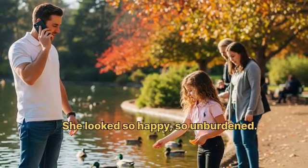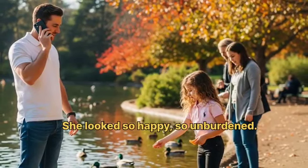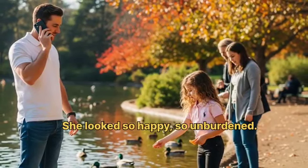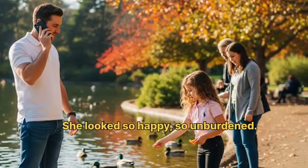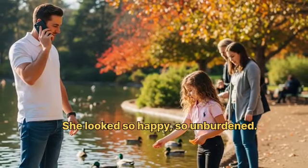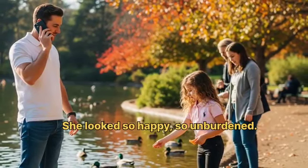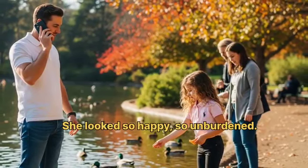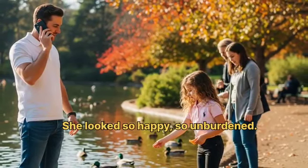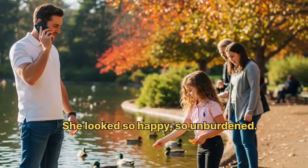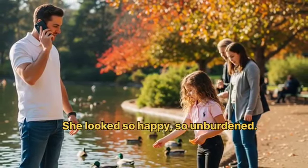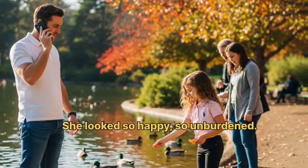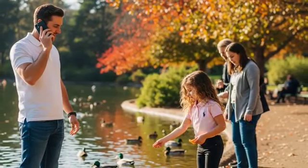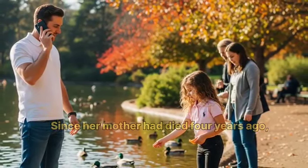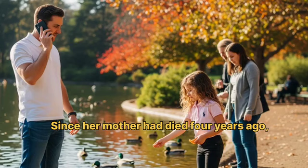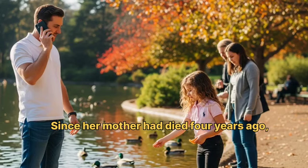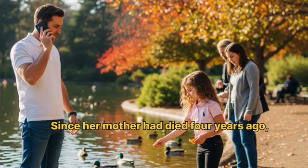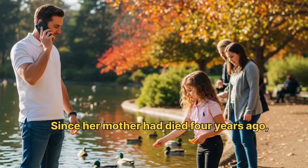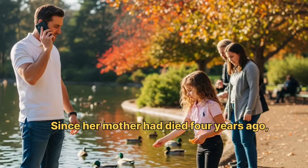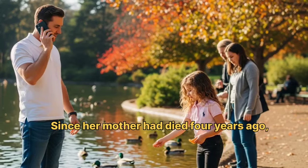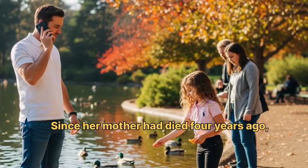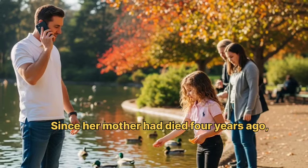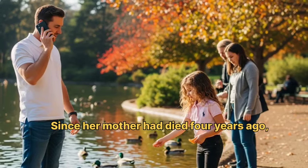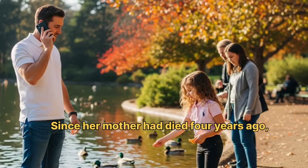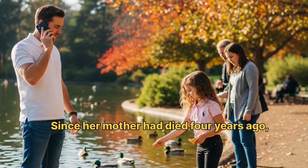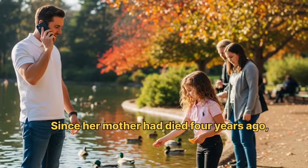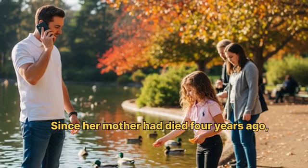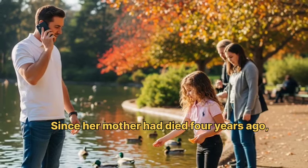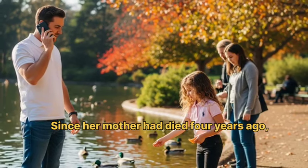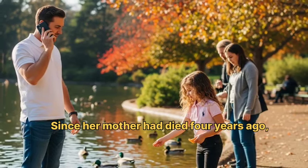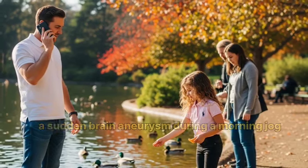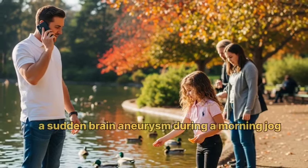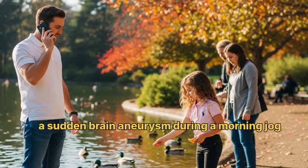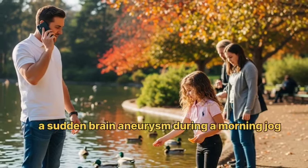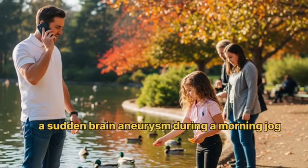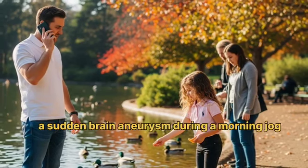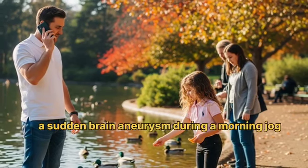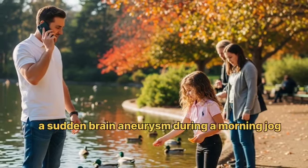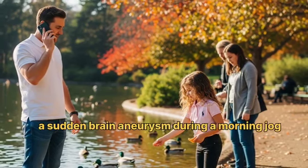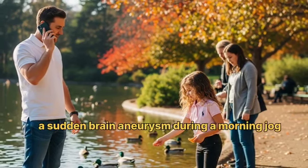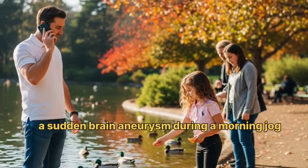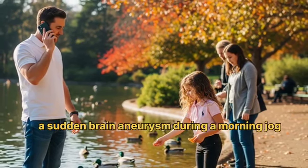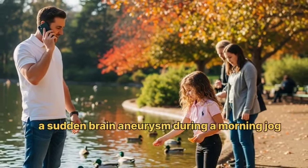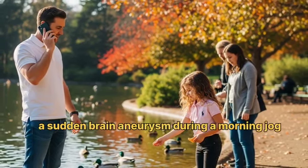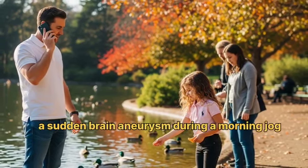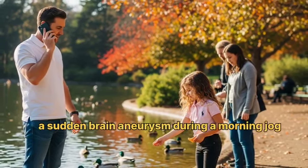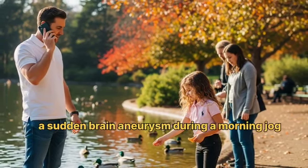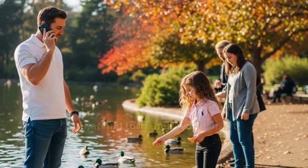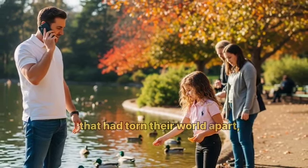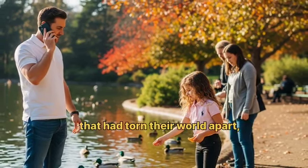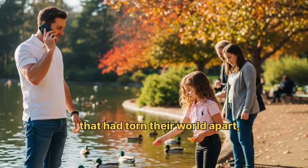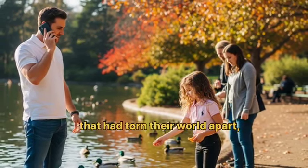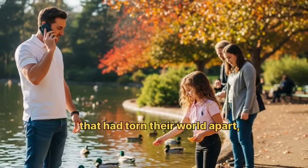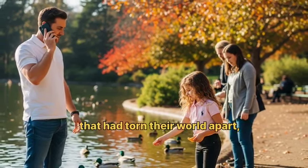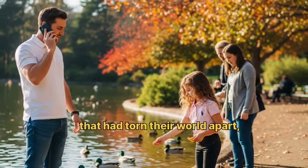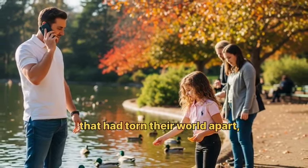so unburdened. Since her mother had died 4 years ago, a sudden brain aneurysm during a morning jog that had torn their world